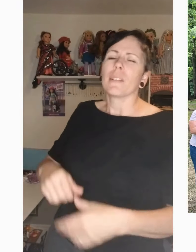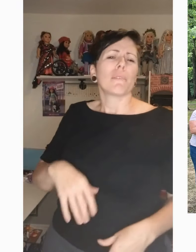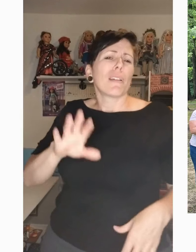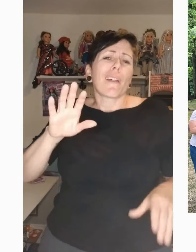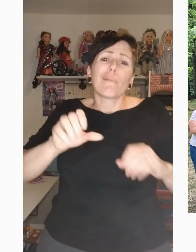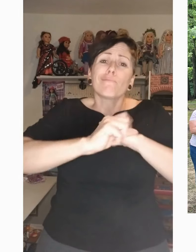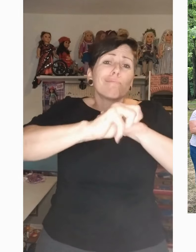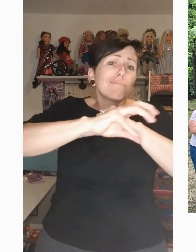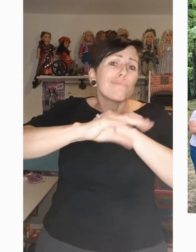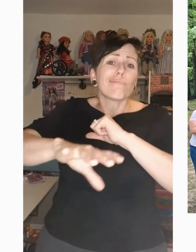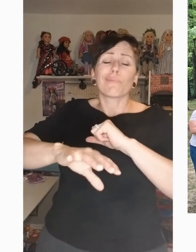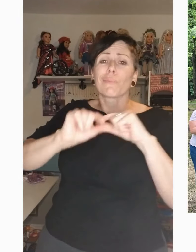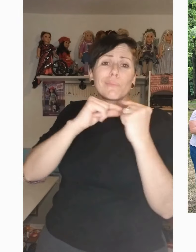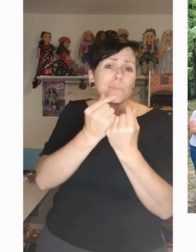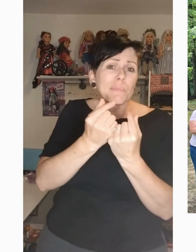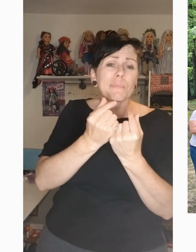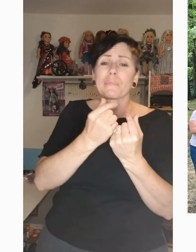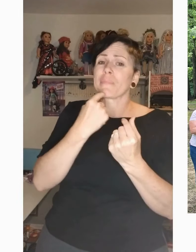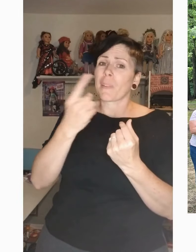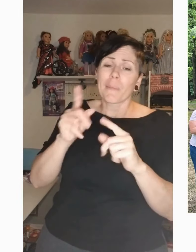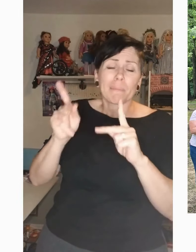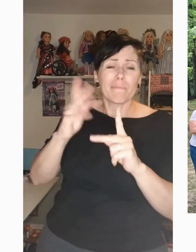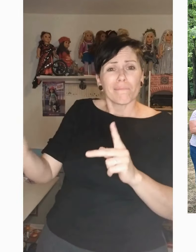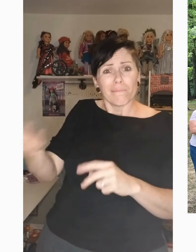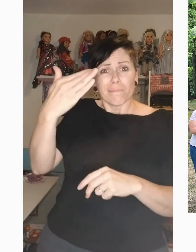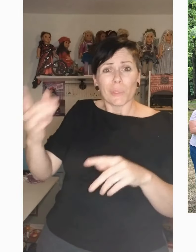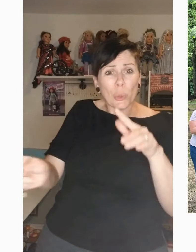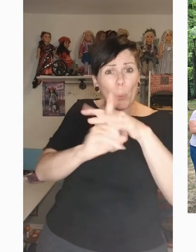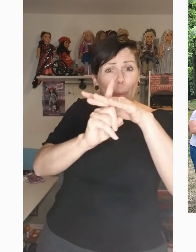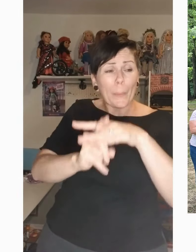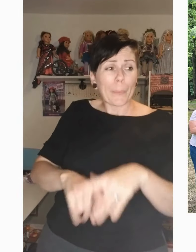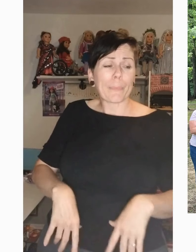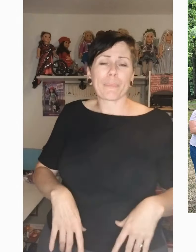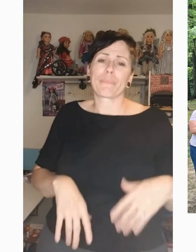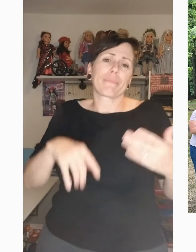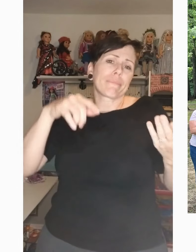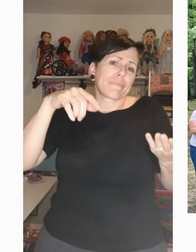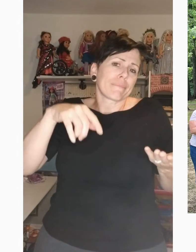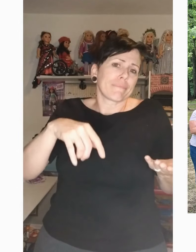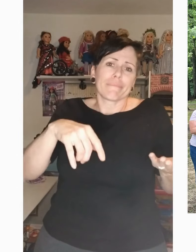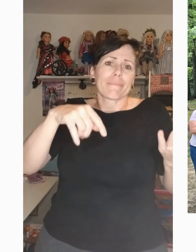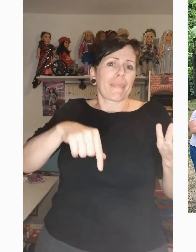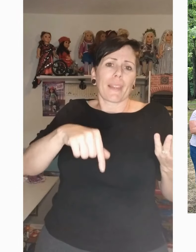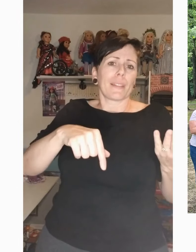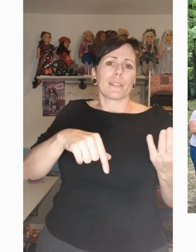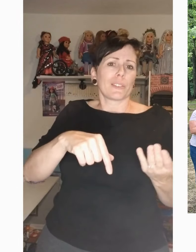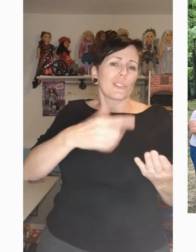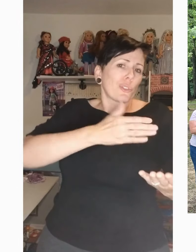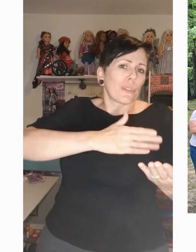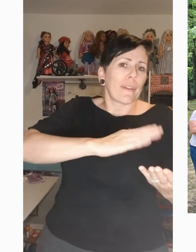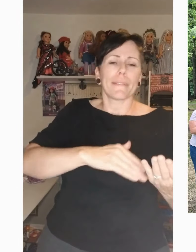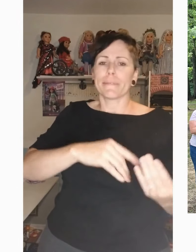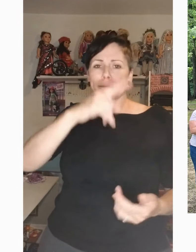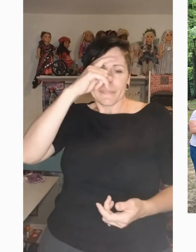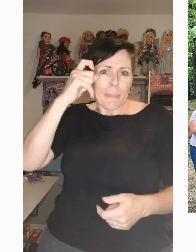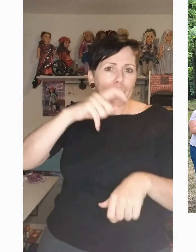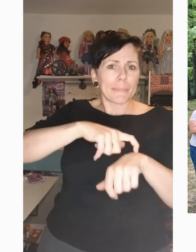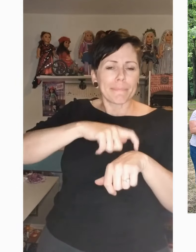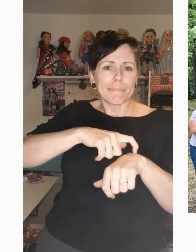to bring a doll or two or however many they want to. They can, give them a little bit of a theme. This was a cookout and it was summertime and people